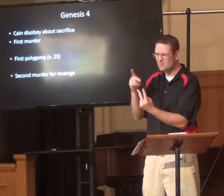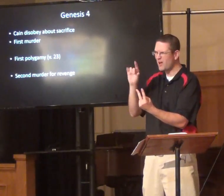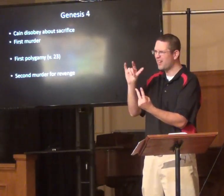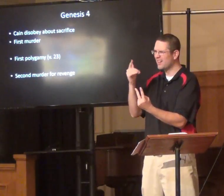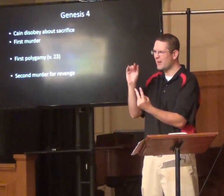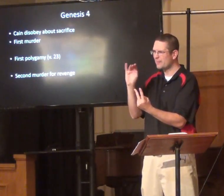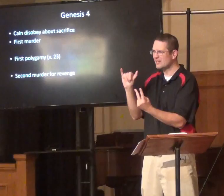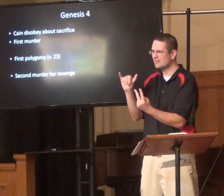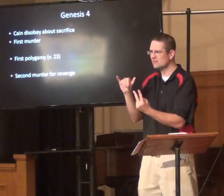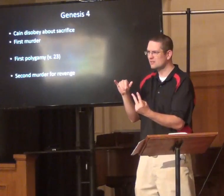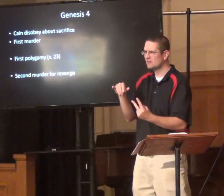wives.